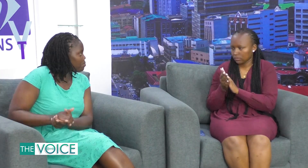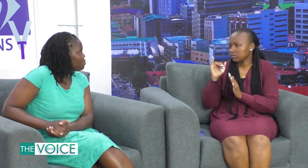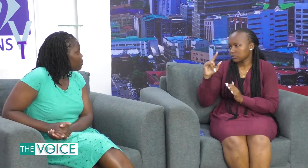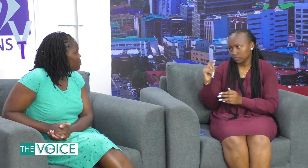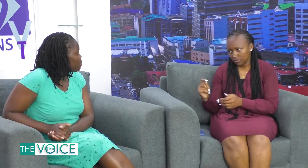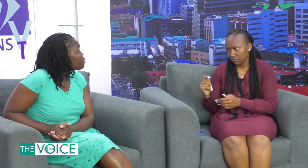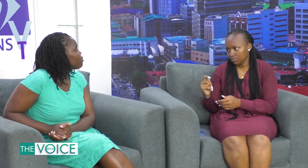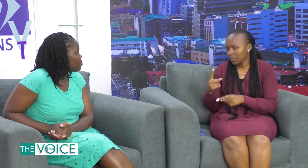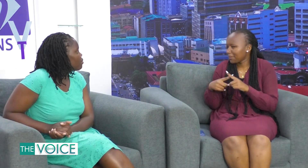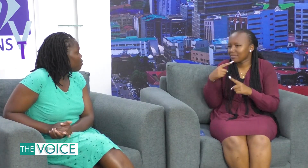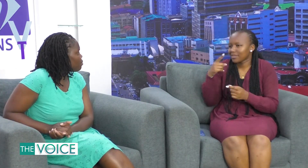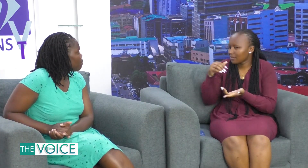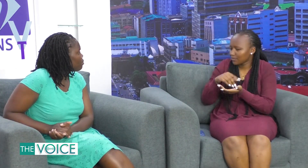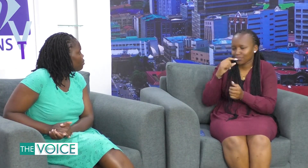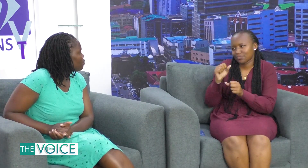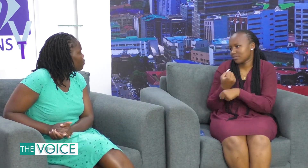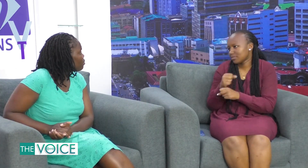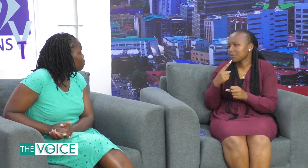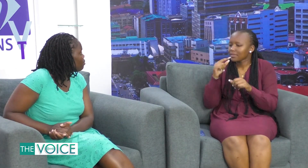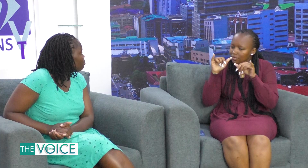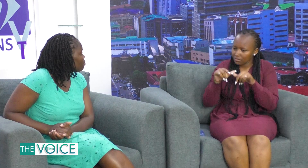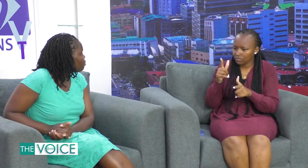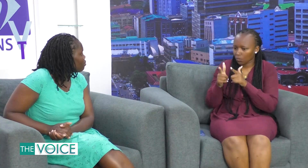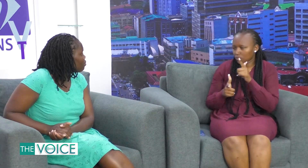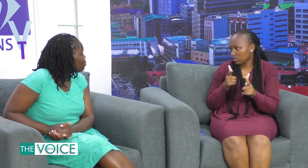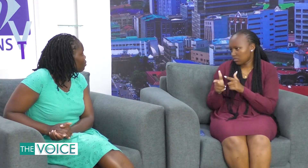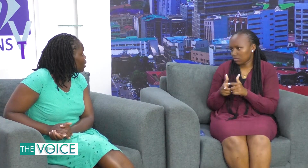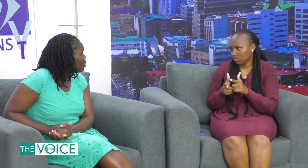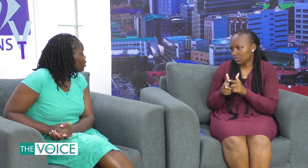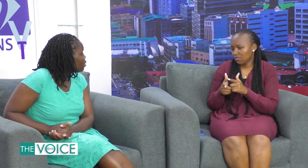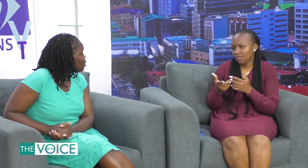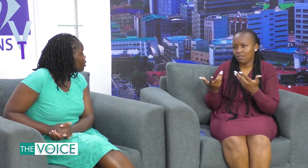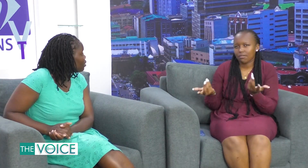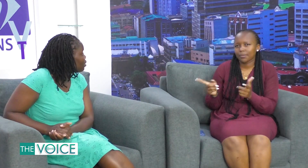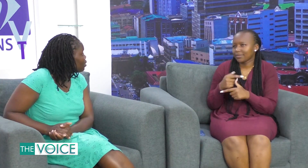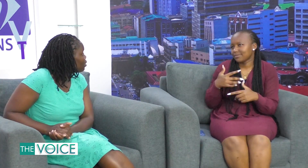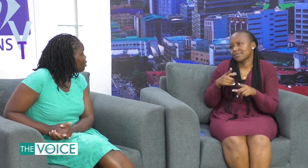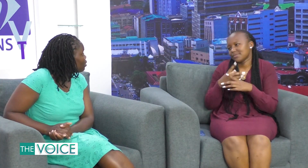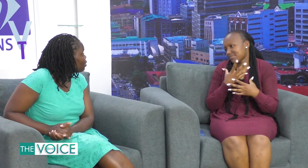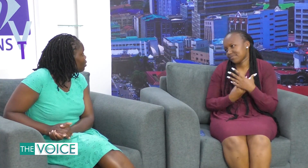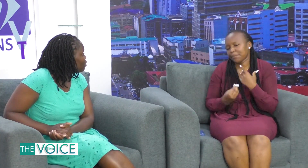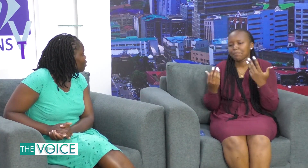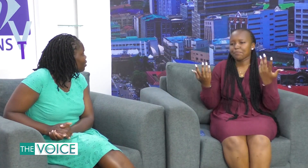change my course to IT. Then they said it is still impossible. So you just do the course